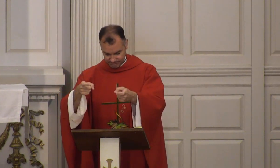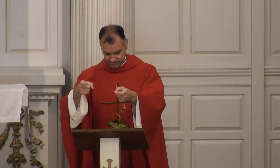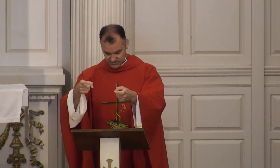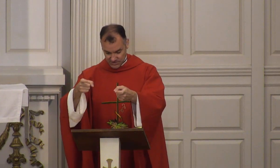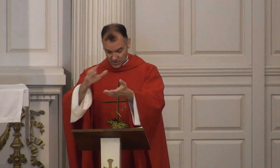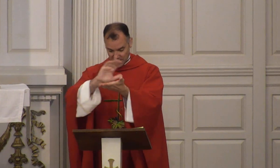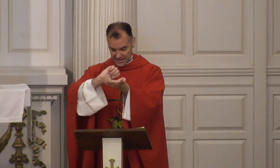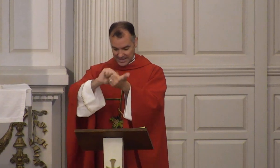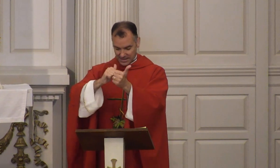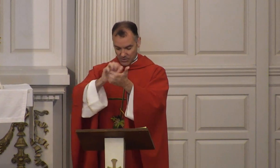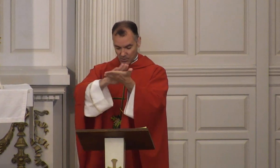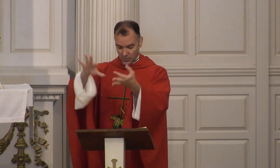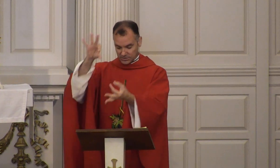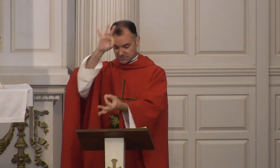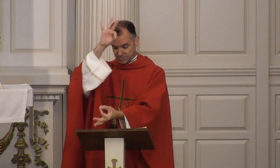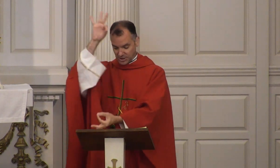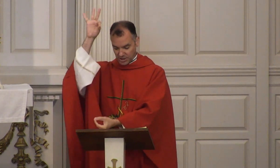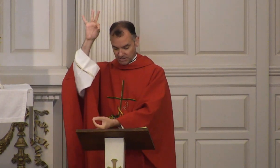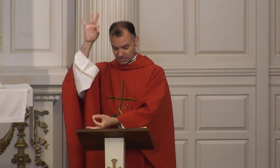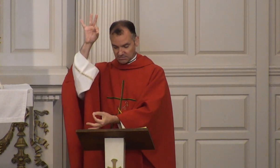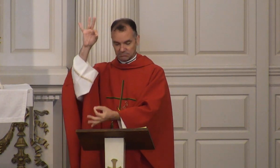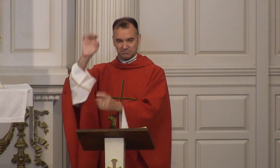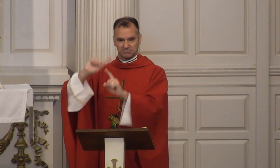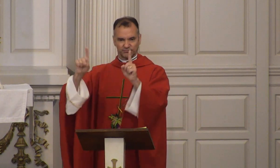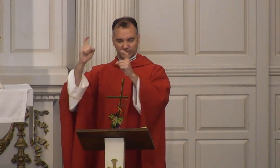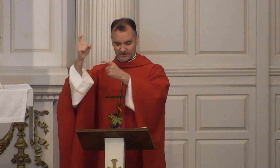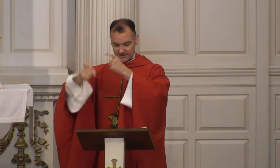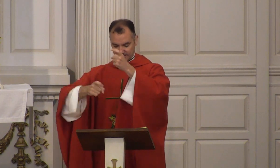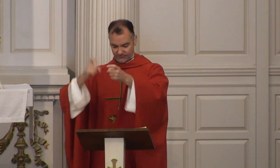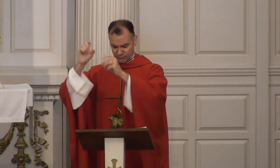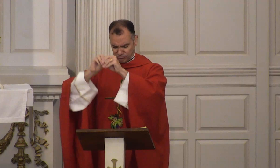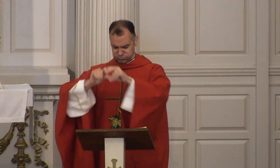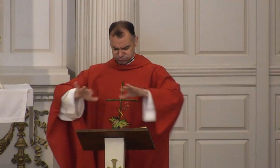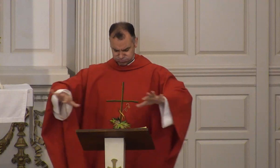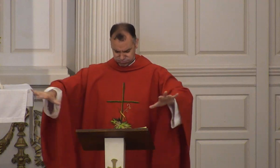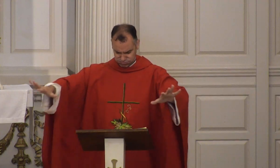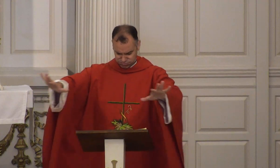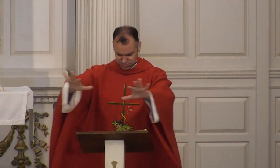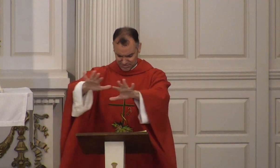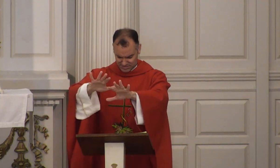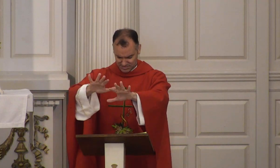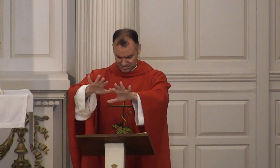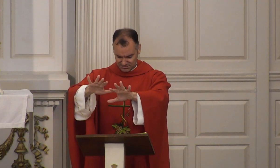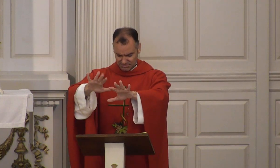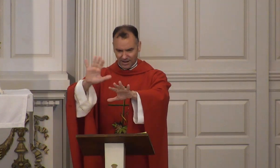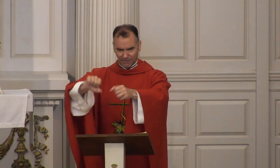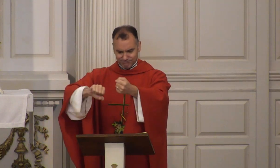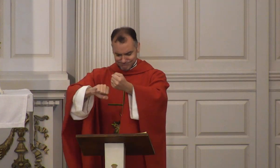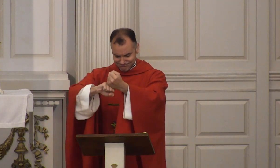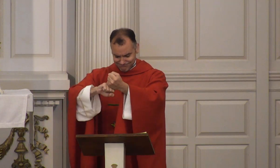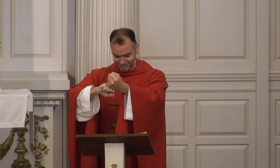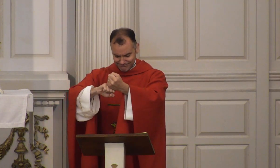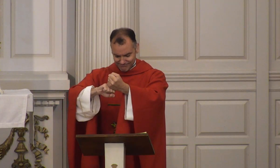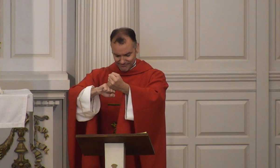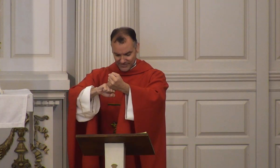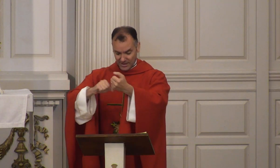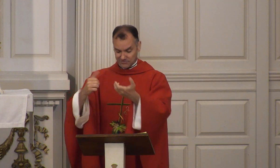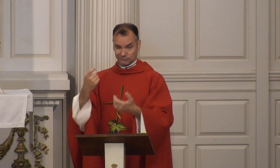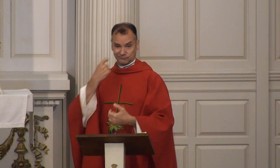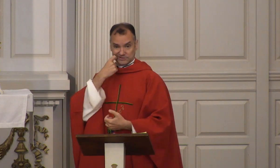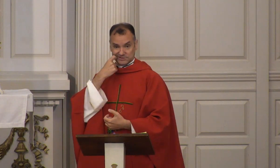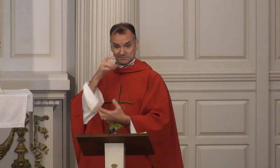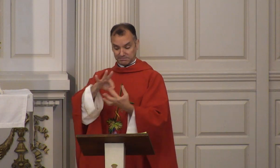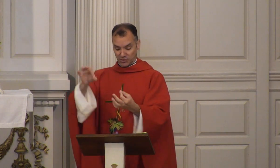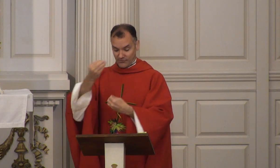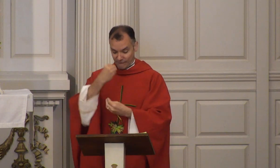have given, that the gift of the Holy Spirit poured out upon her may retain all its